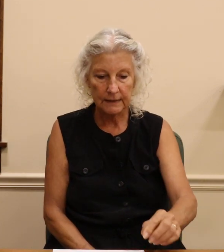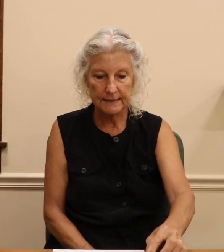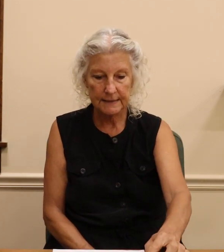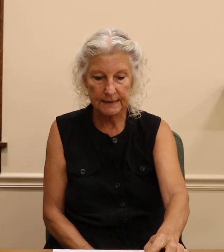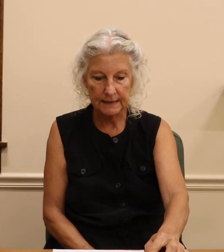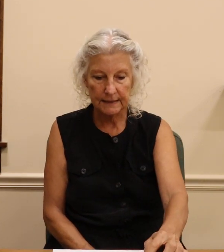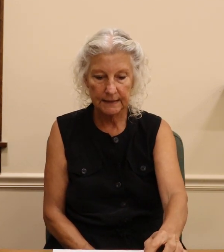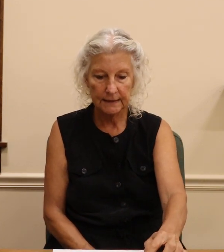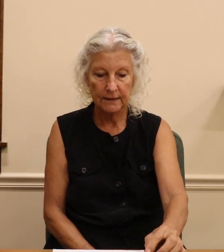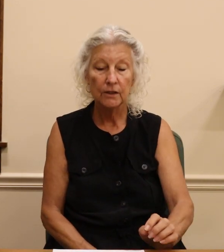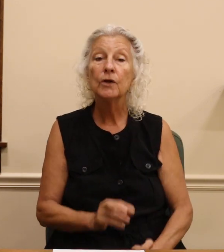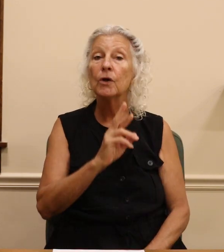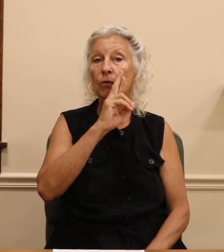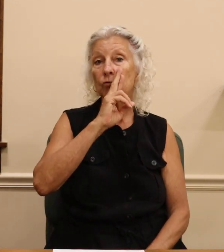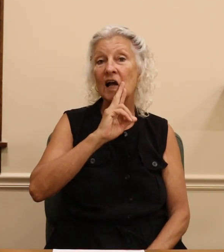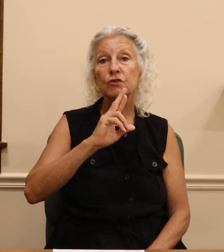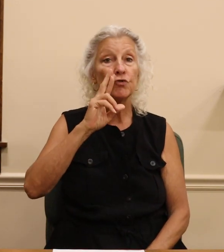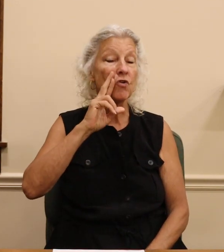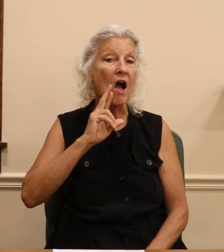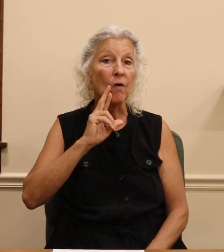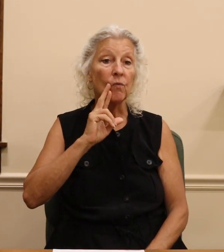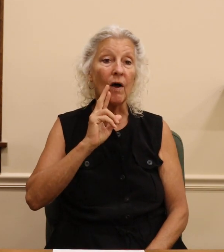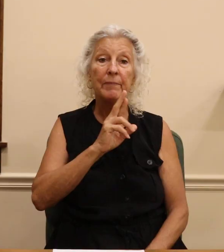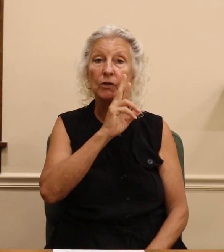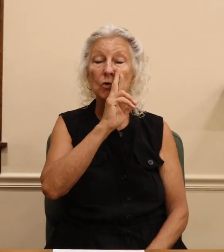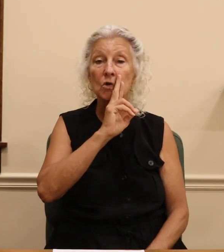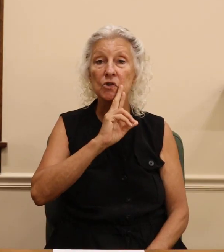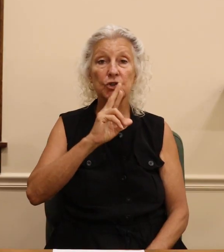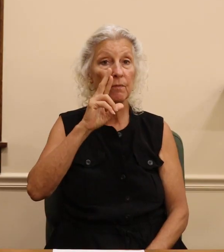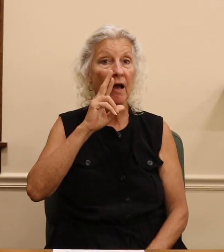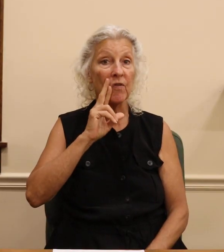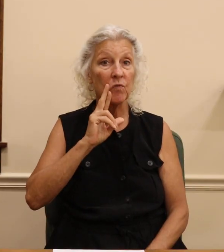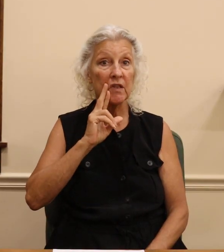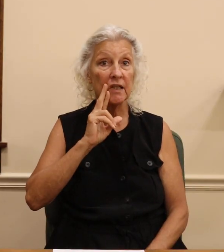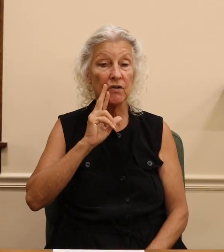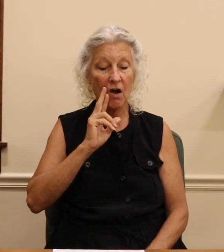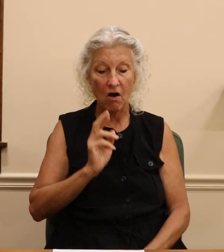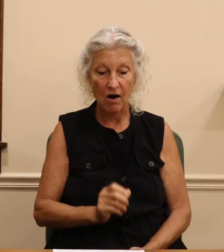Let's see. Restaurant. Wiping the corners of your mouth with the letter R.